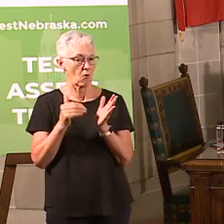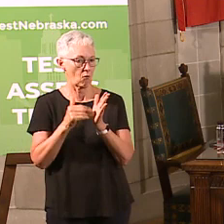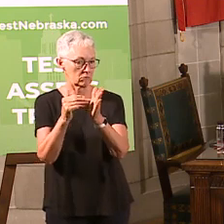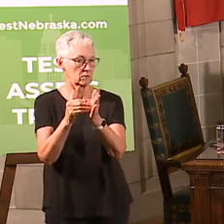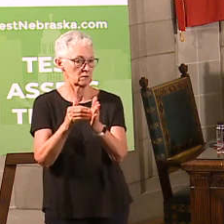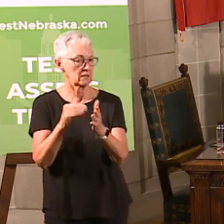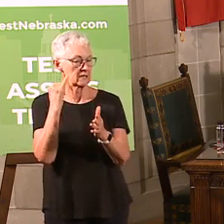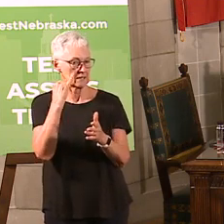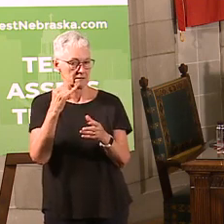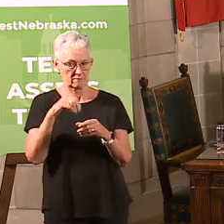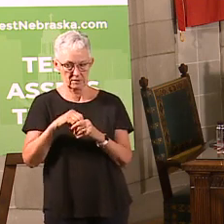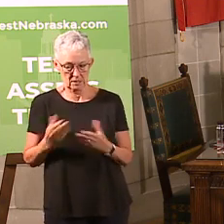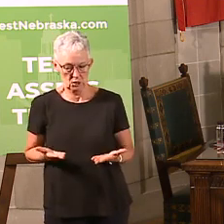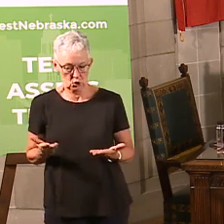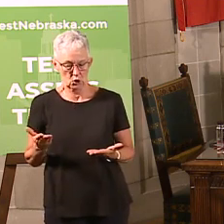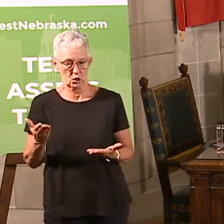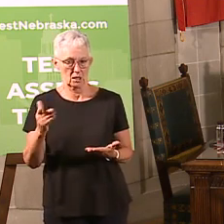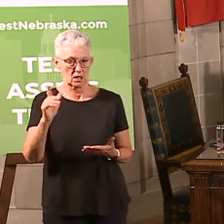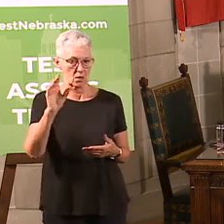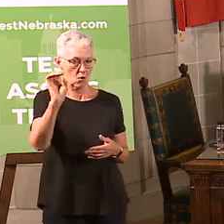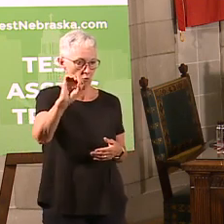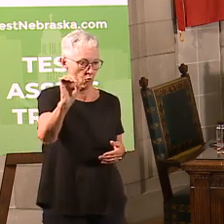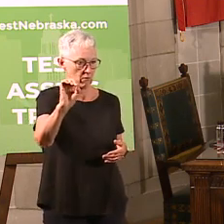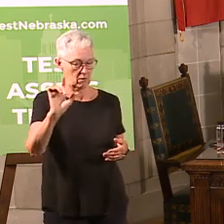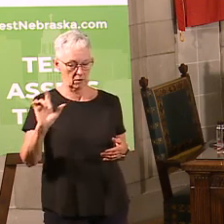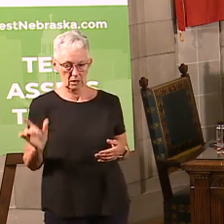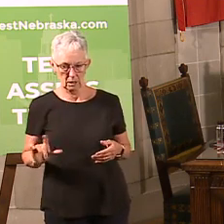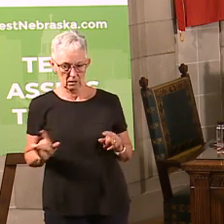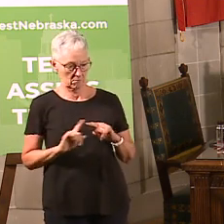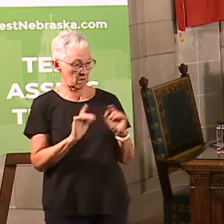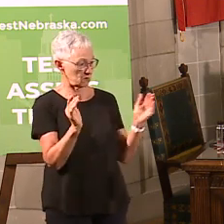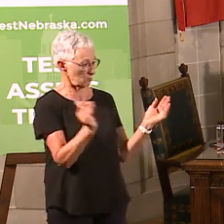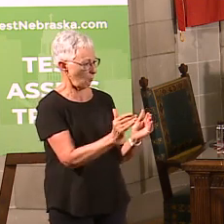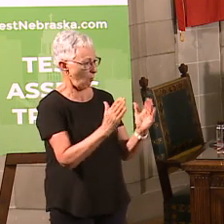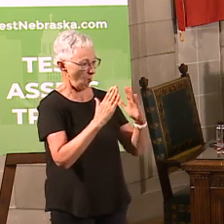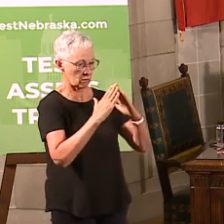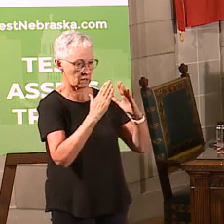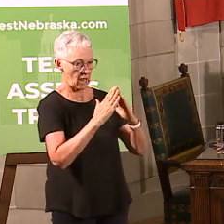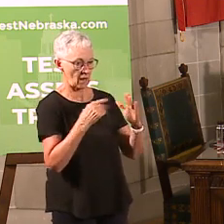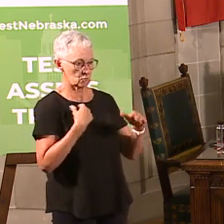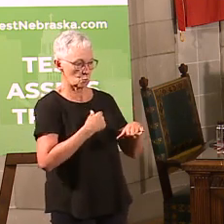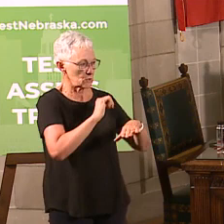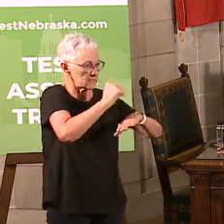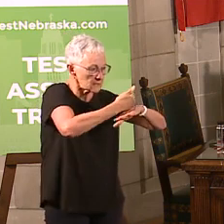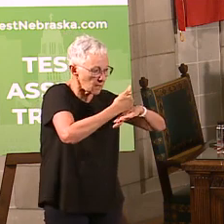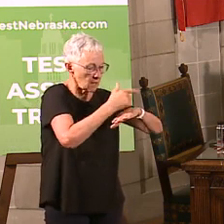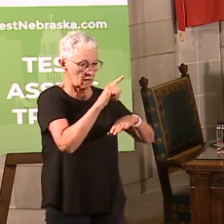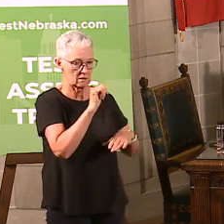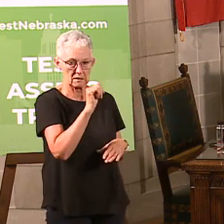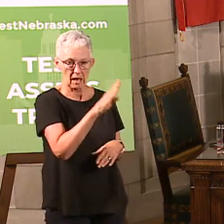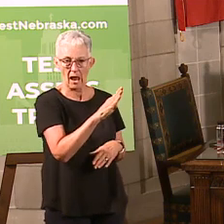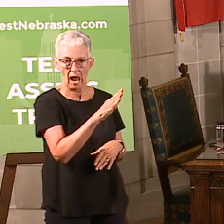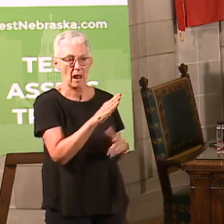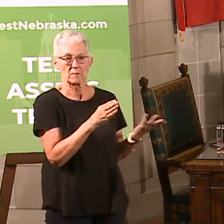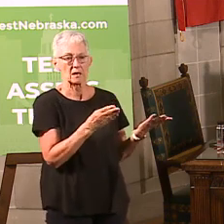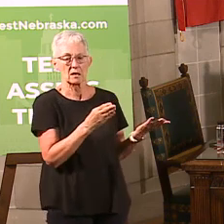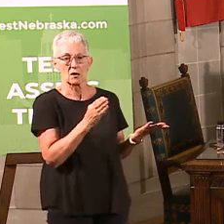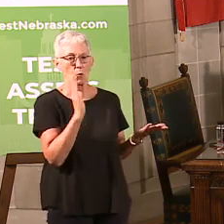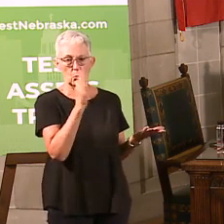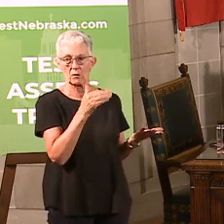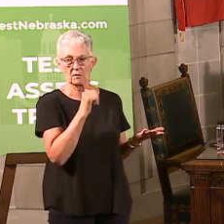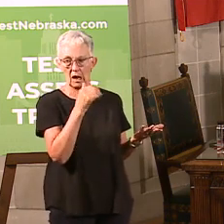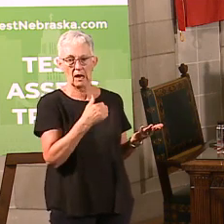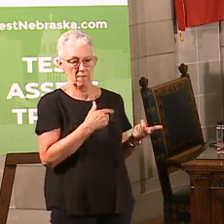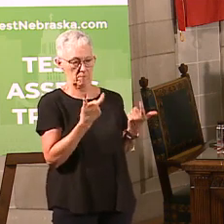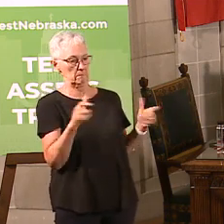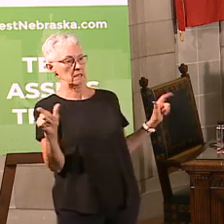earlier, to other parts of our state where we don't have as high a population, and we'll go to those places. We do want to get as many people scheduled as possible. We're just not going to get as many people